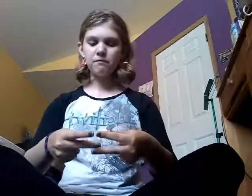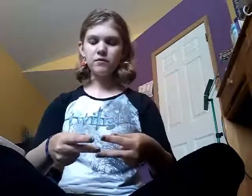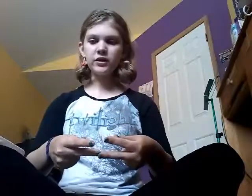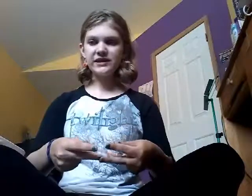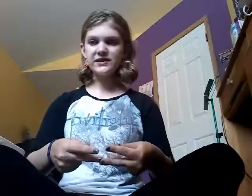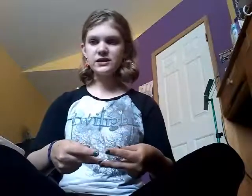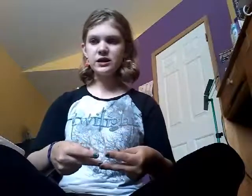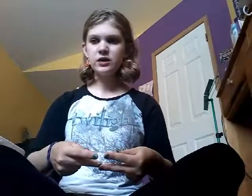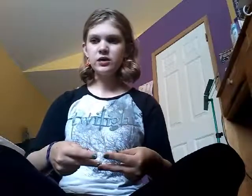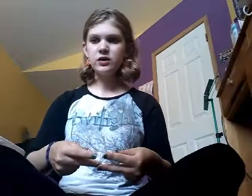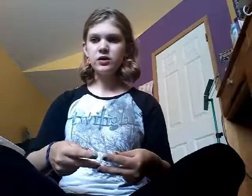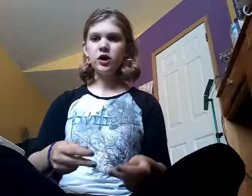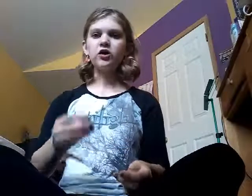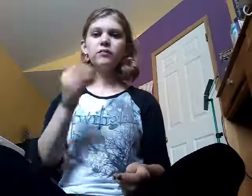Place. Home.